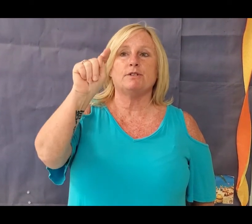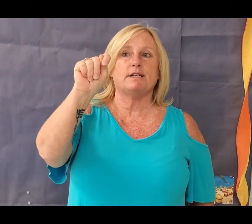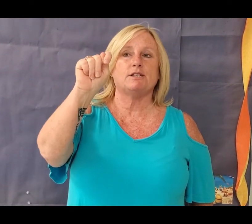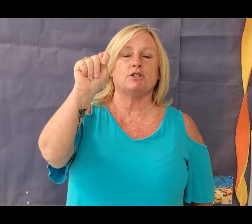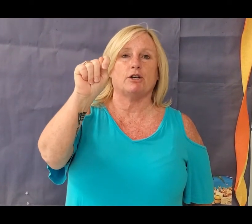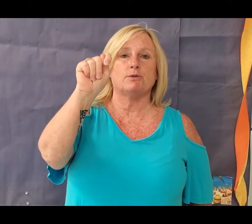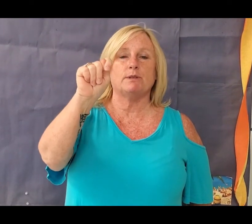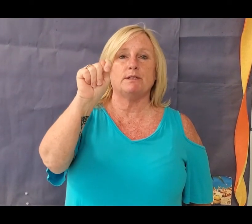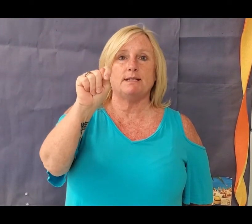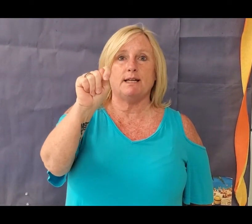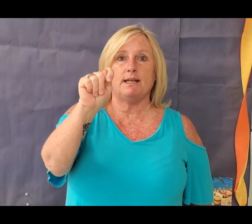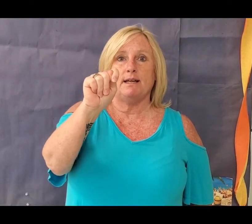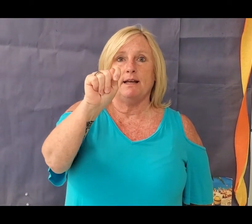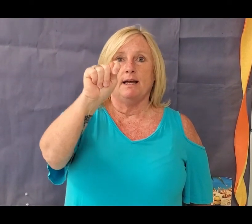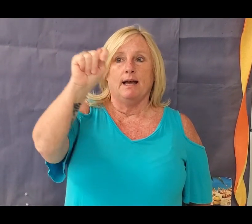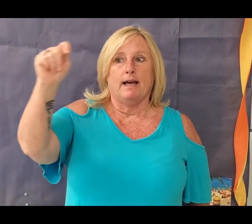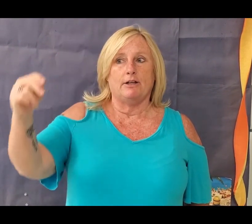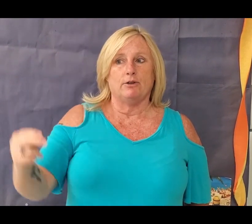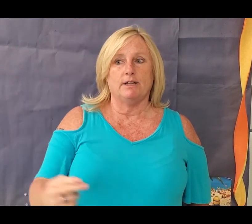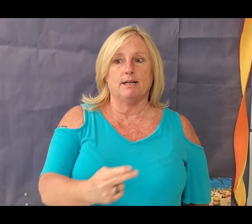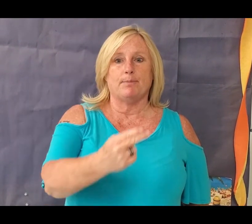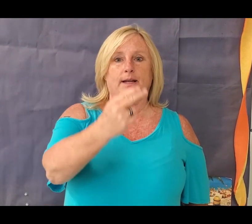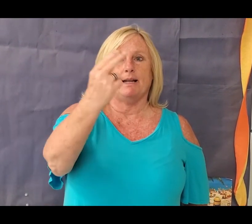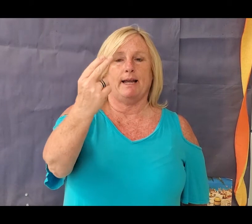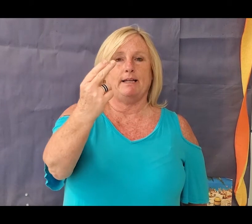Thursday starts with a T. And you end up at an H.